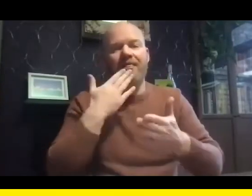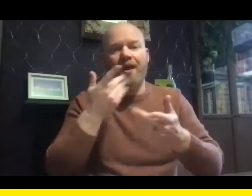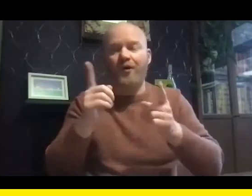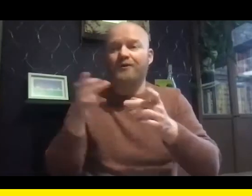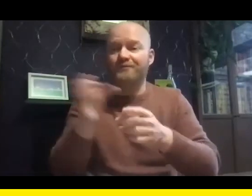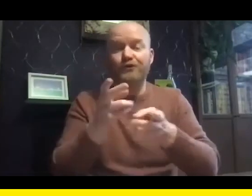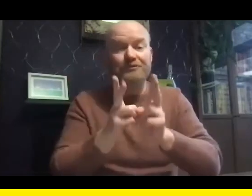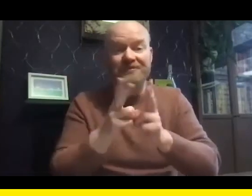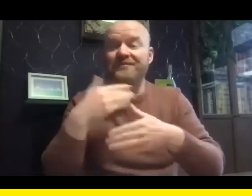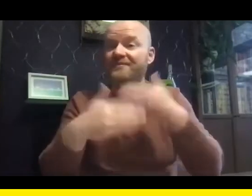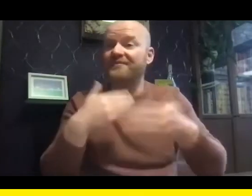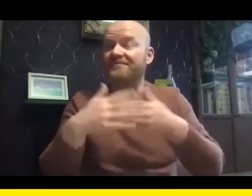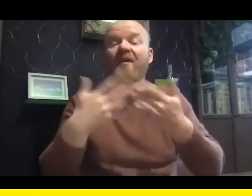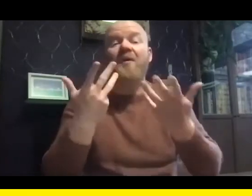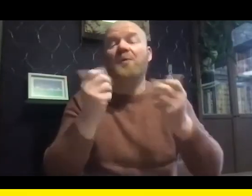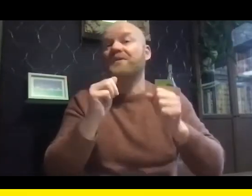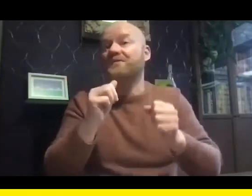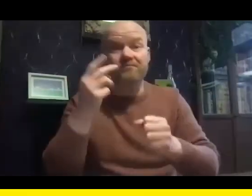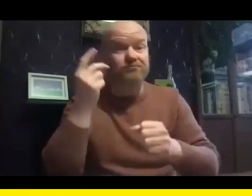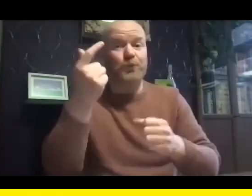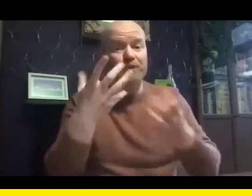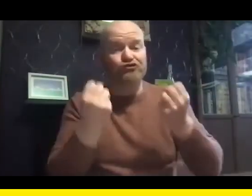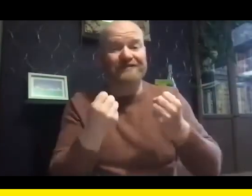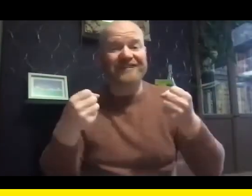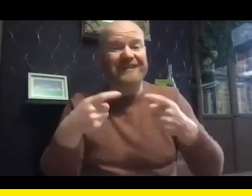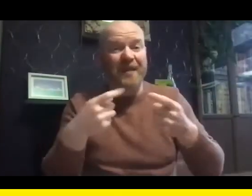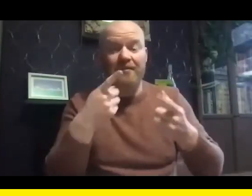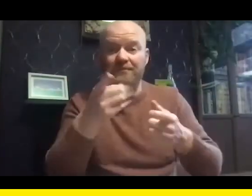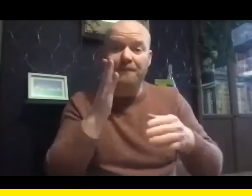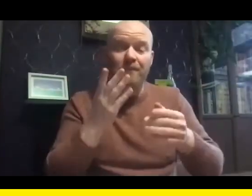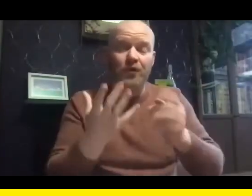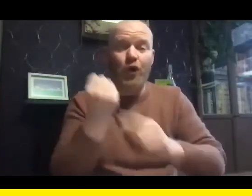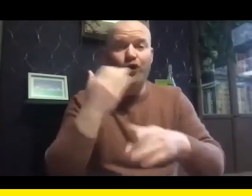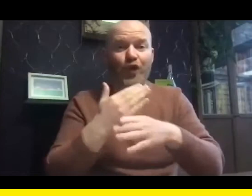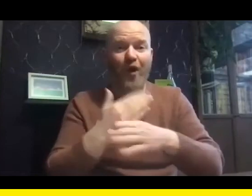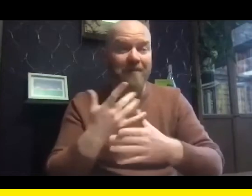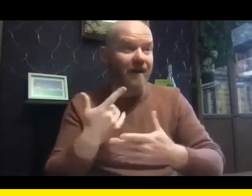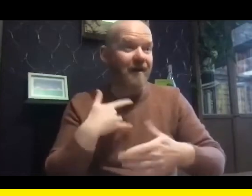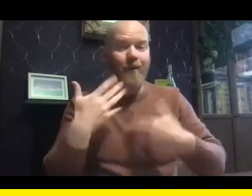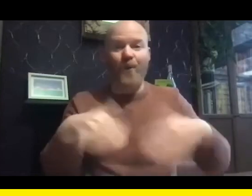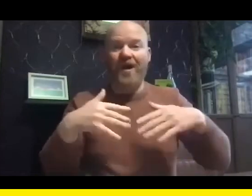didn't have an interpreter, that would have been an impossible barrier for me to come across.